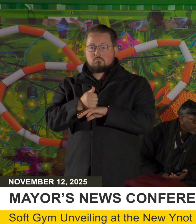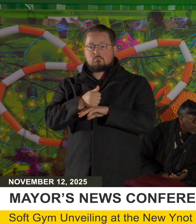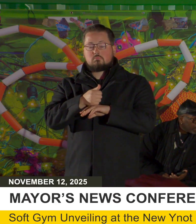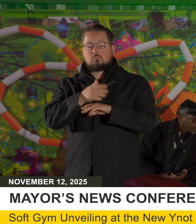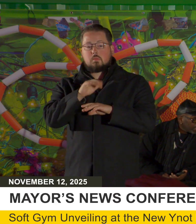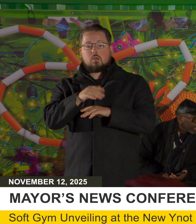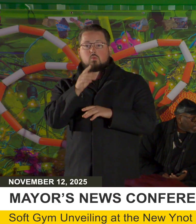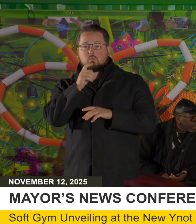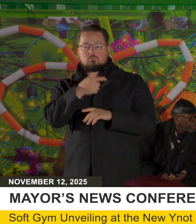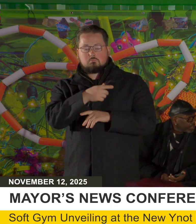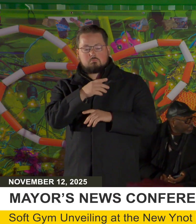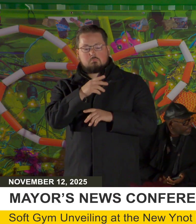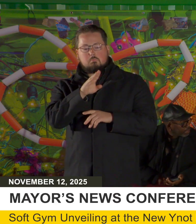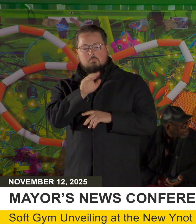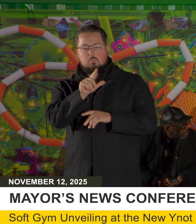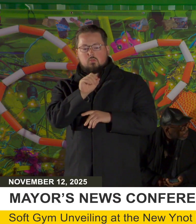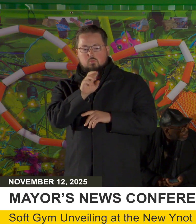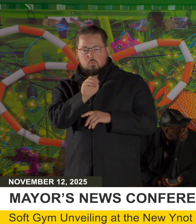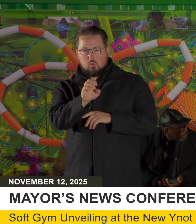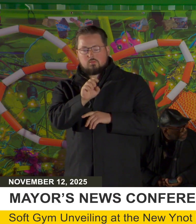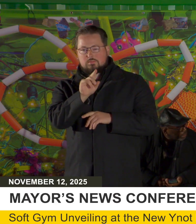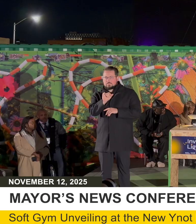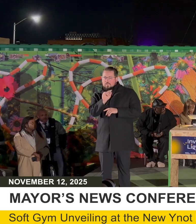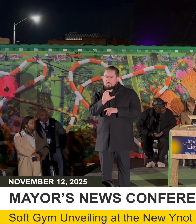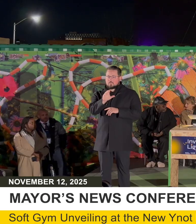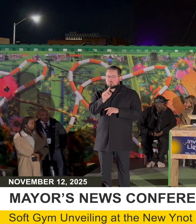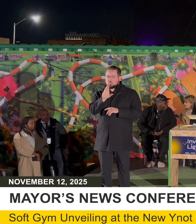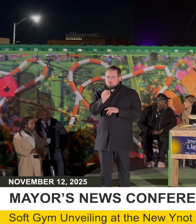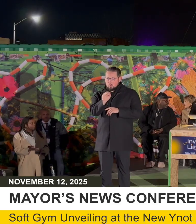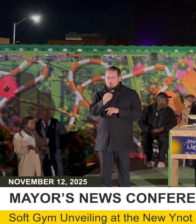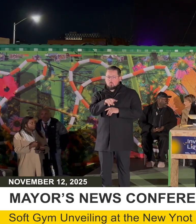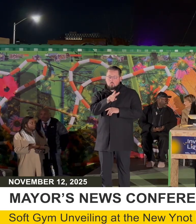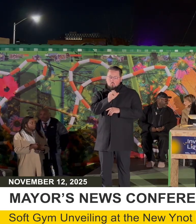Baltimore dynamic duo Wickerham and Lomax.